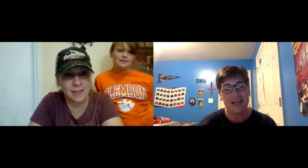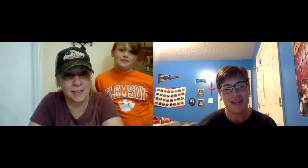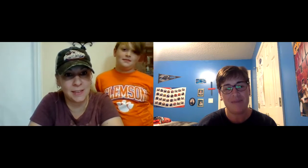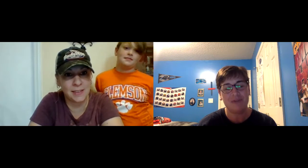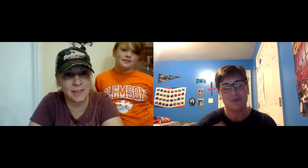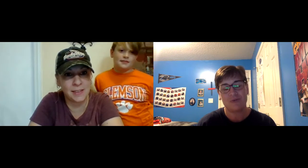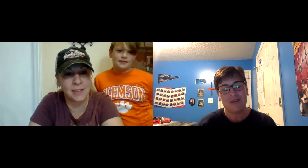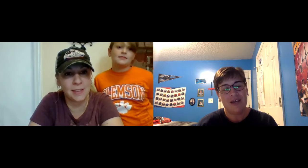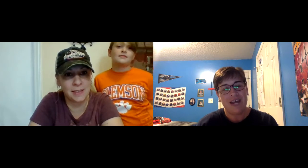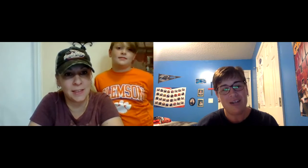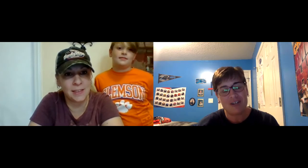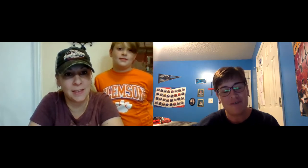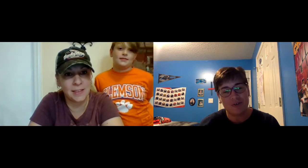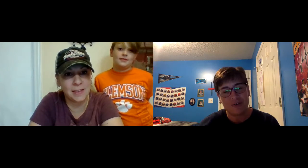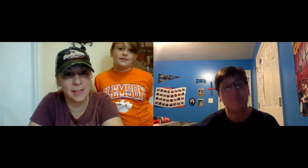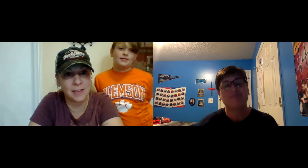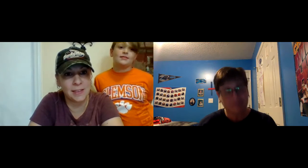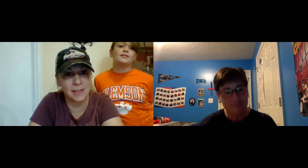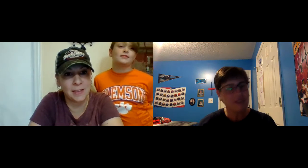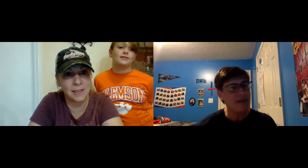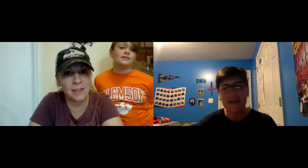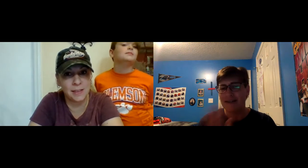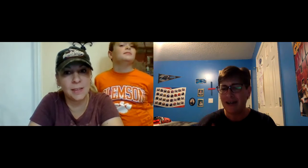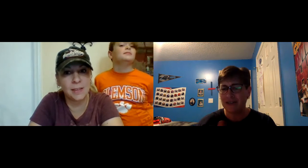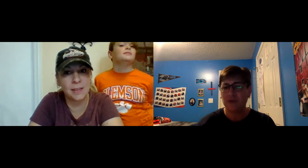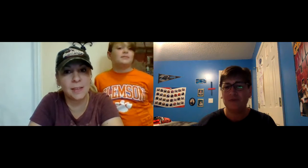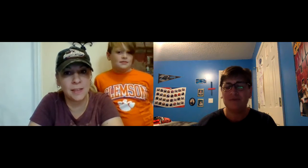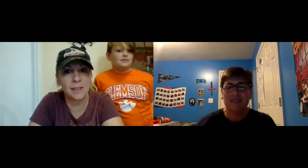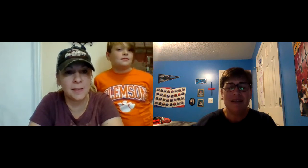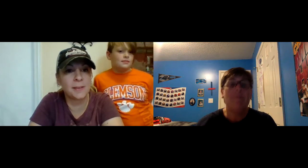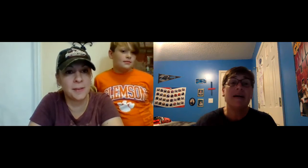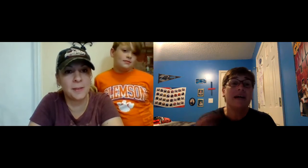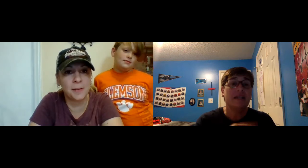children and middle school age deaf children. I've not done high school,